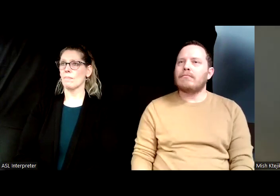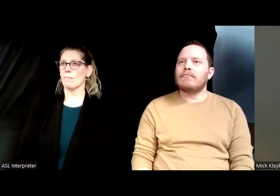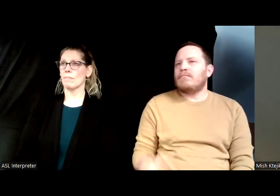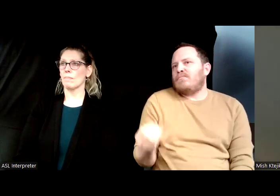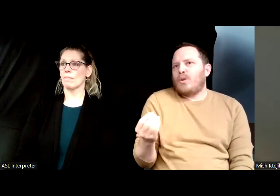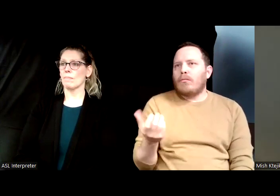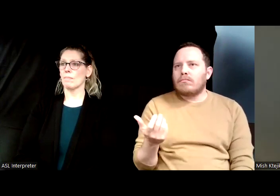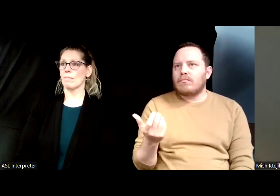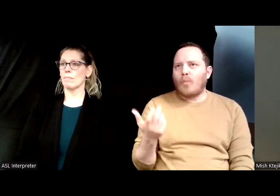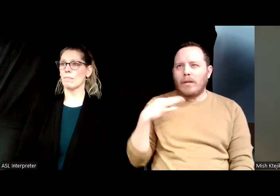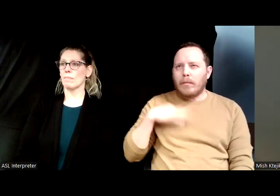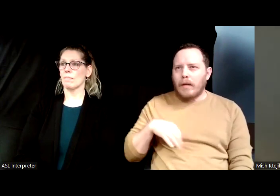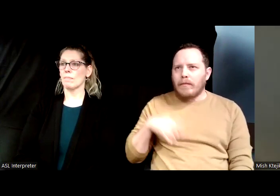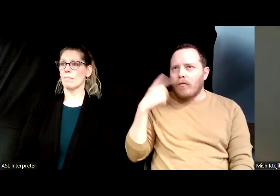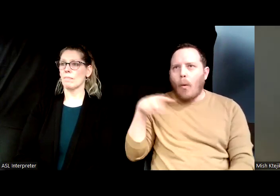in education.